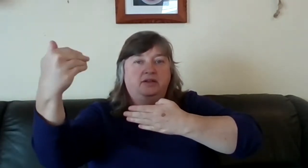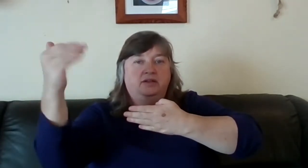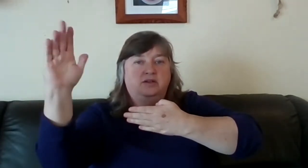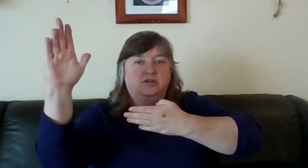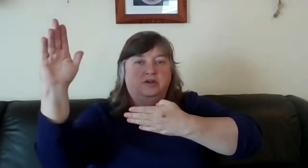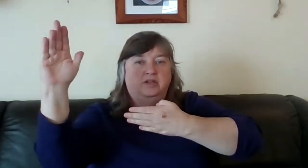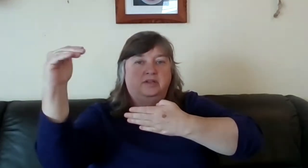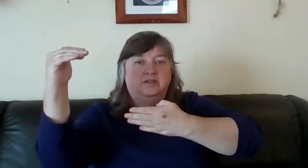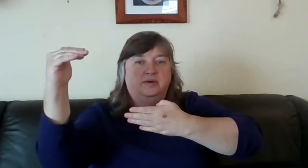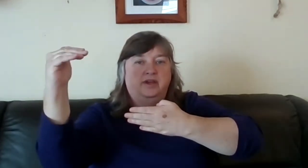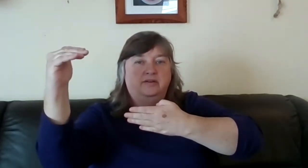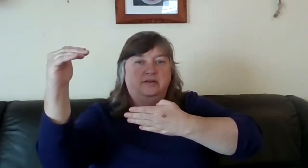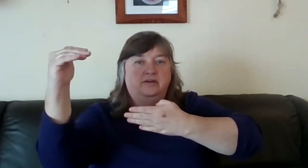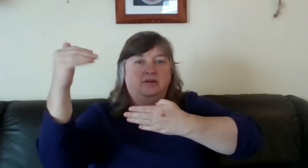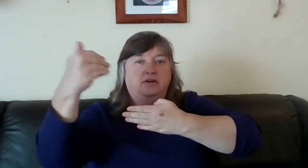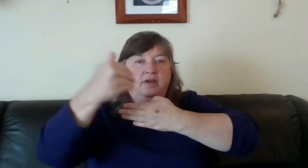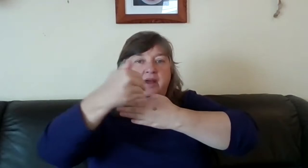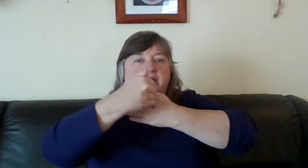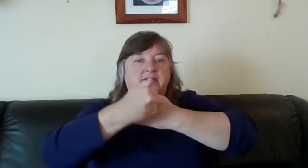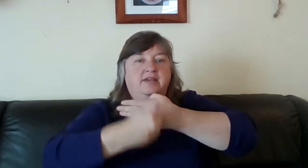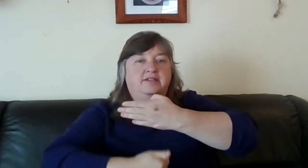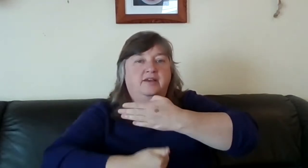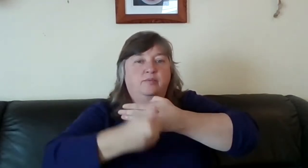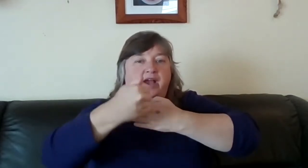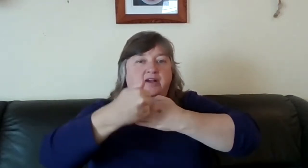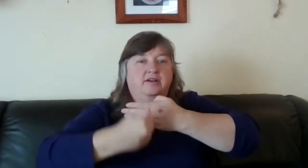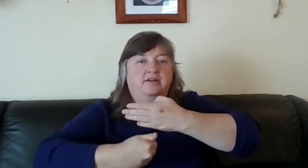and turn it this way and take it down the back.